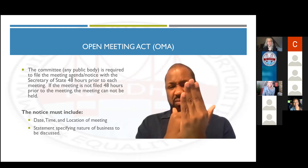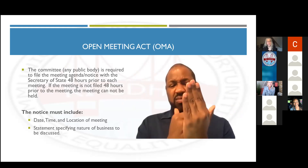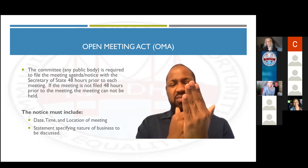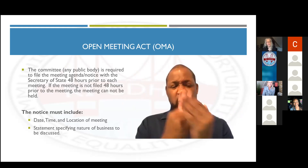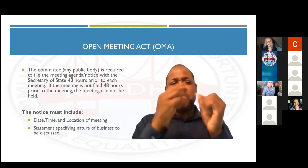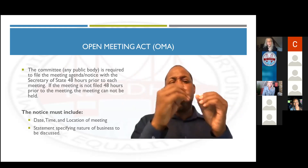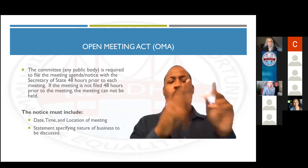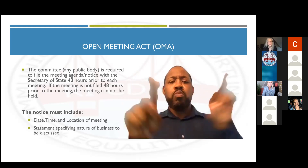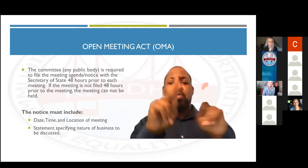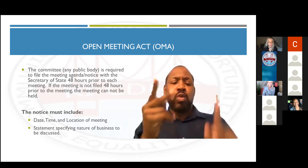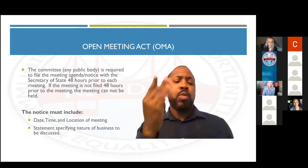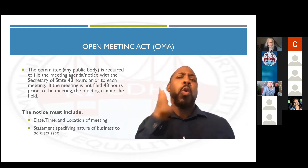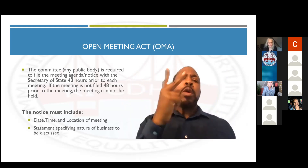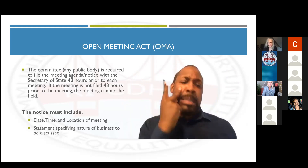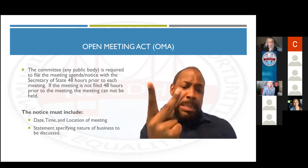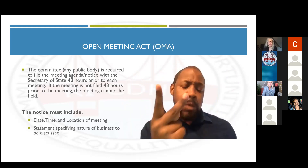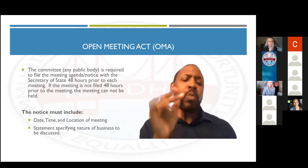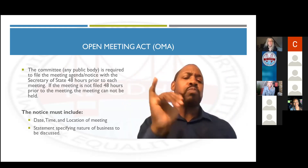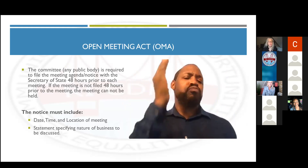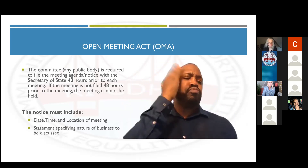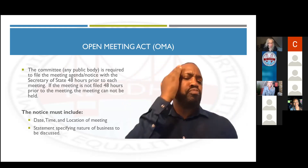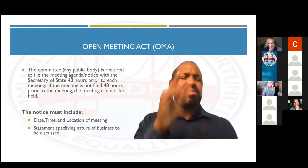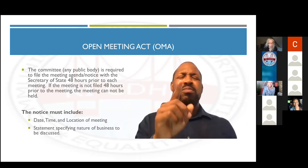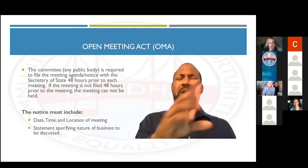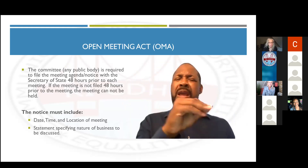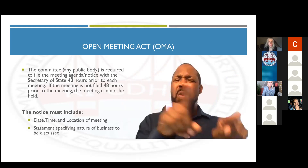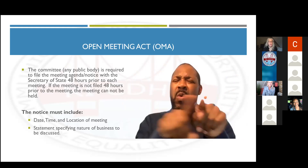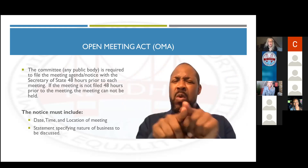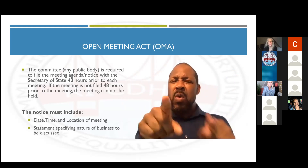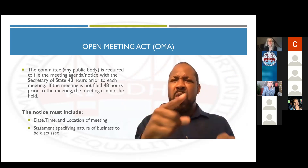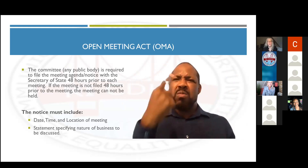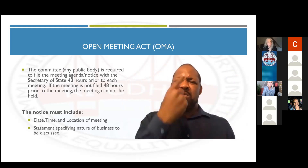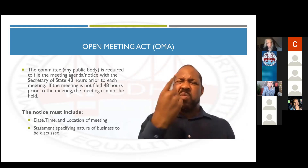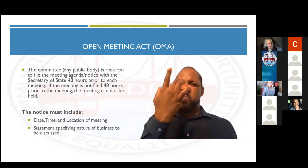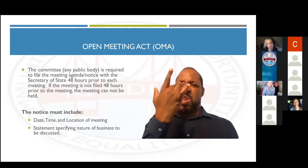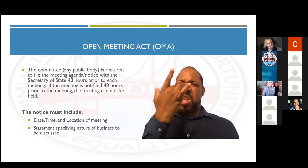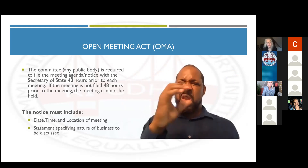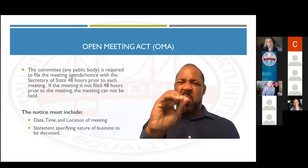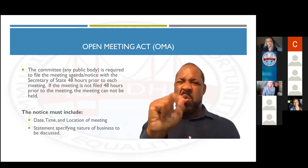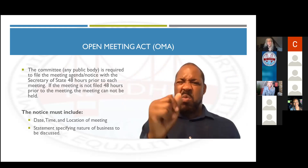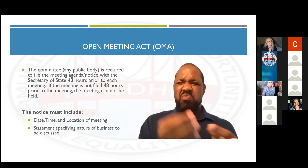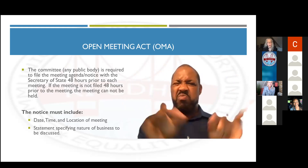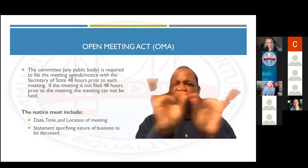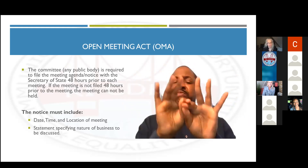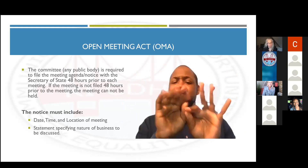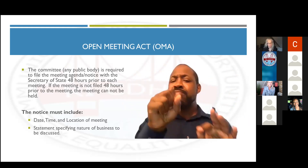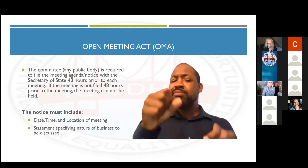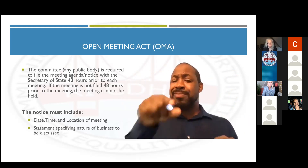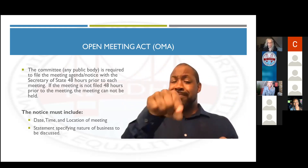And again, post it with the agenda so that people in the public know that the meeting is occurring and also know what is happening